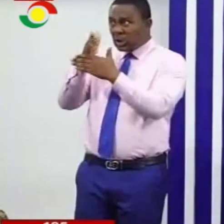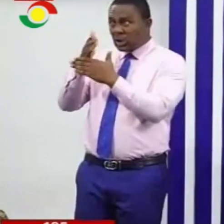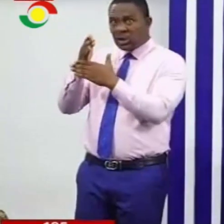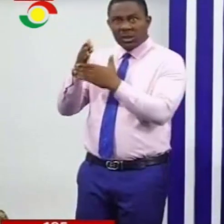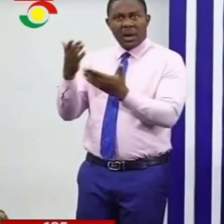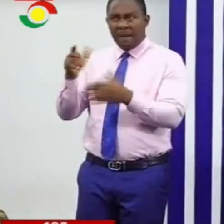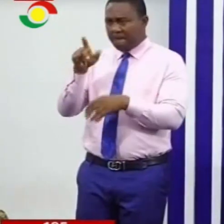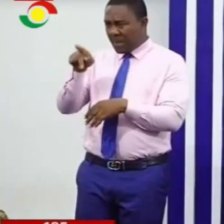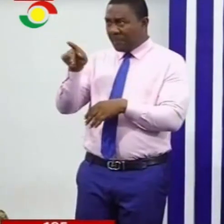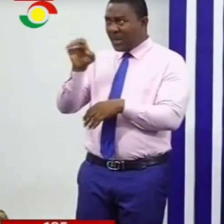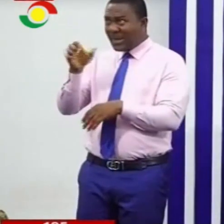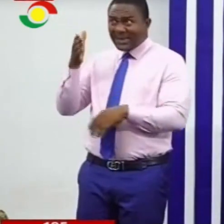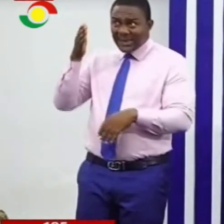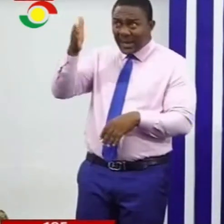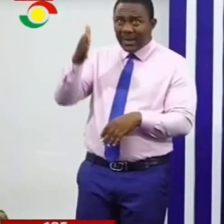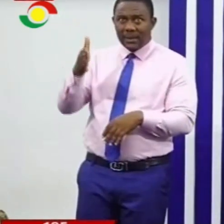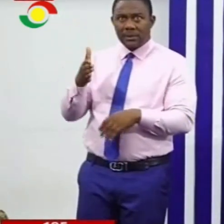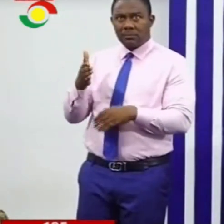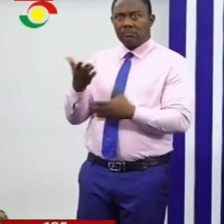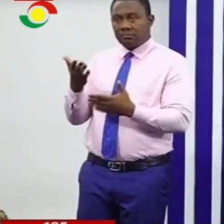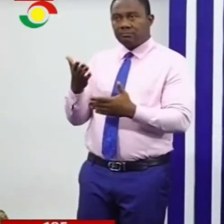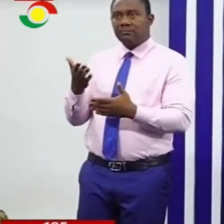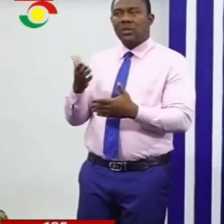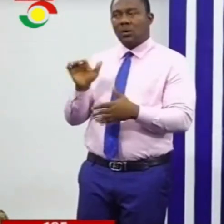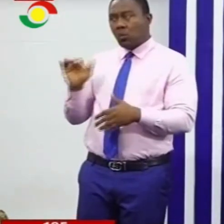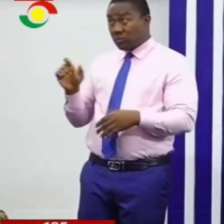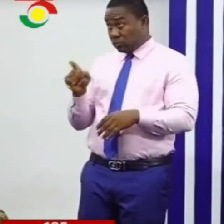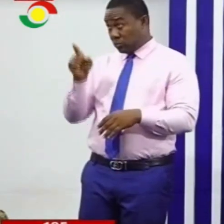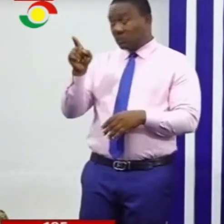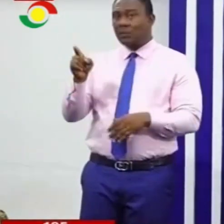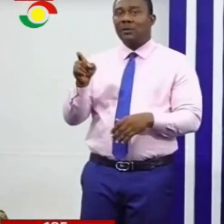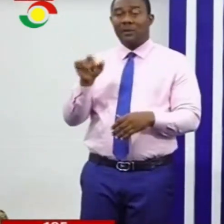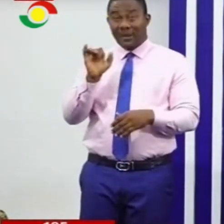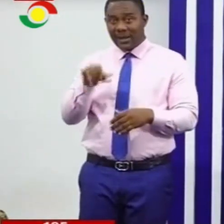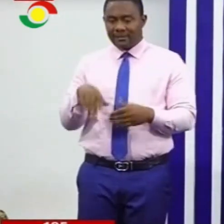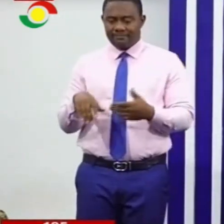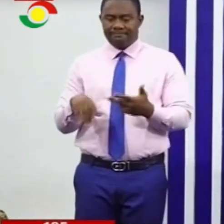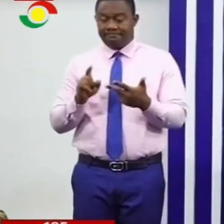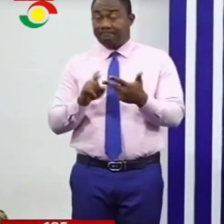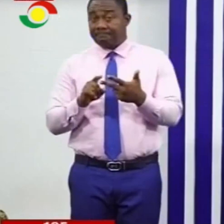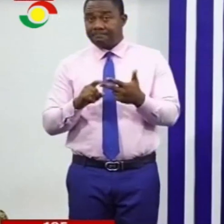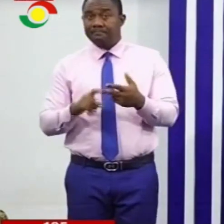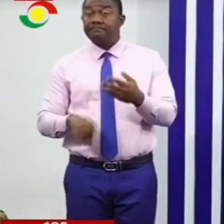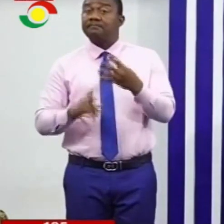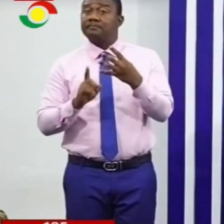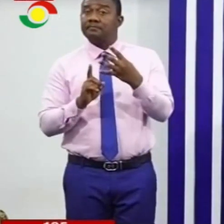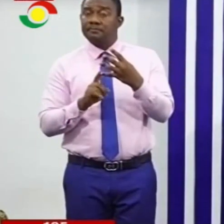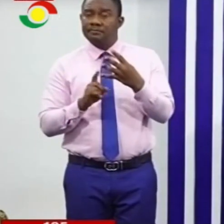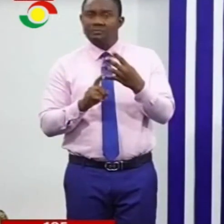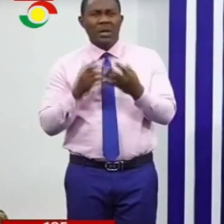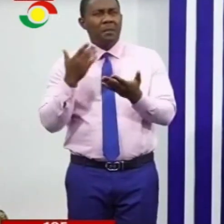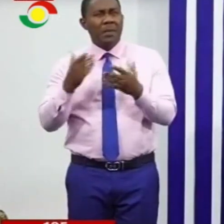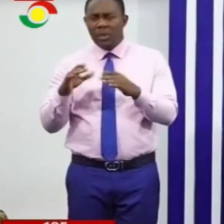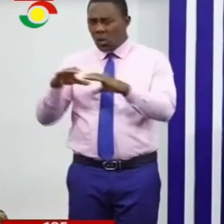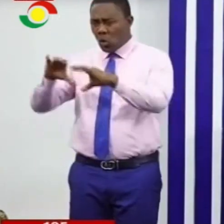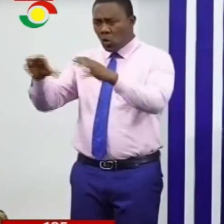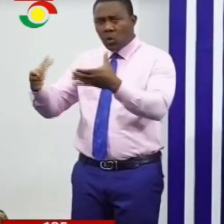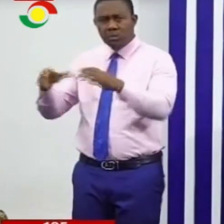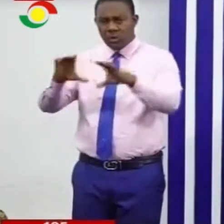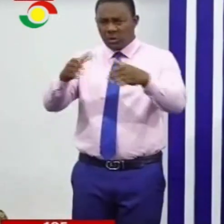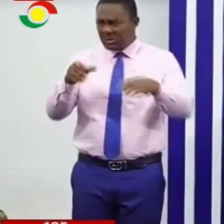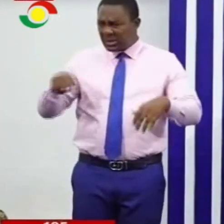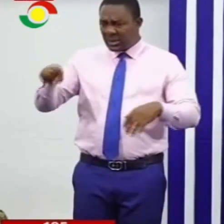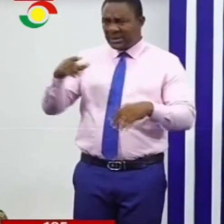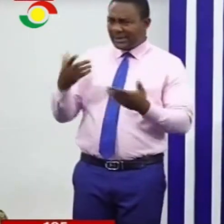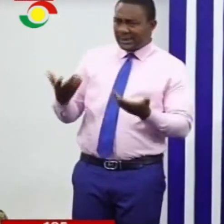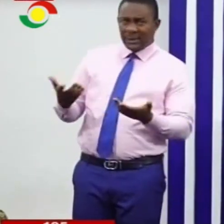answer problem, you want to feedback on PPEs, and suit me my assorte. And son, I say, be because we own Peso, so sabri, yes,